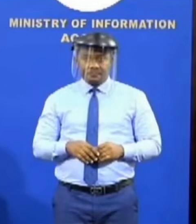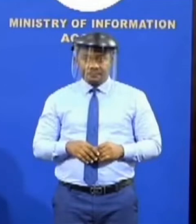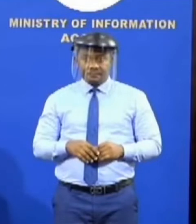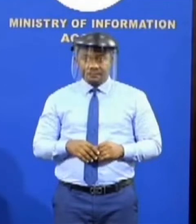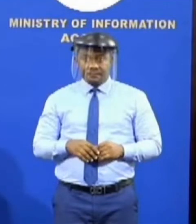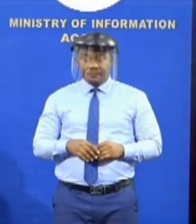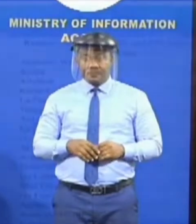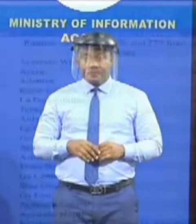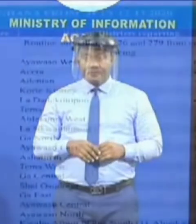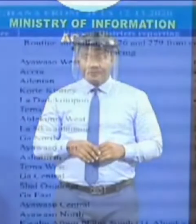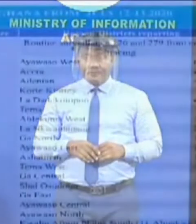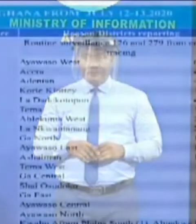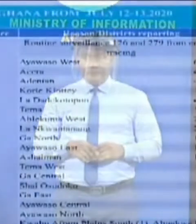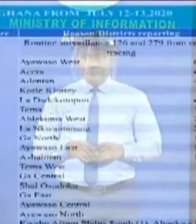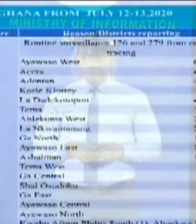reported cases.